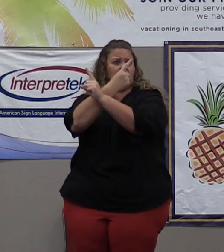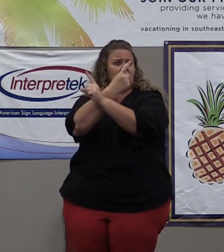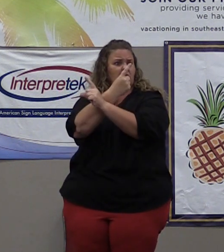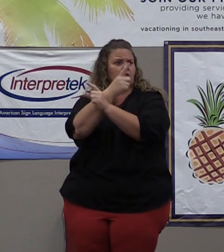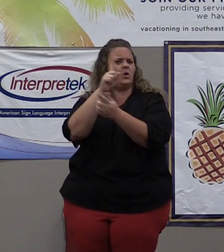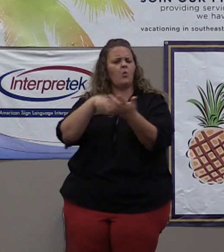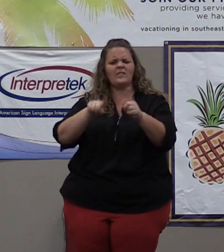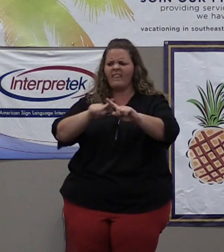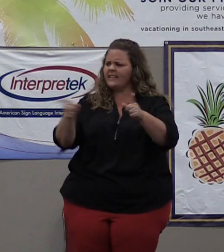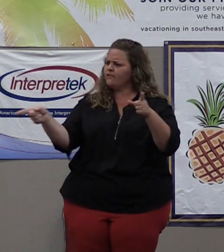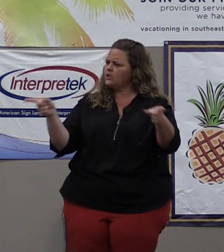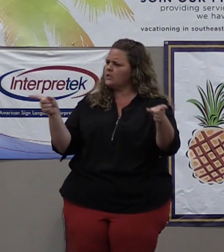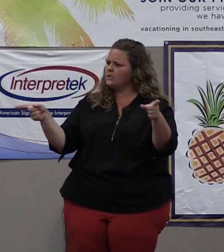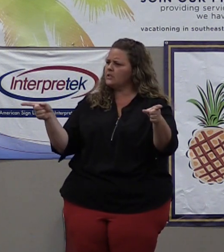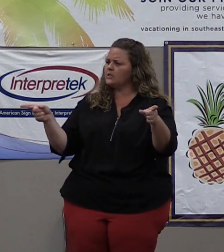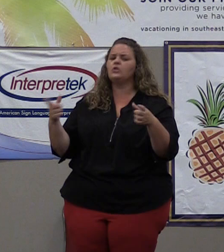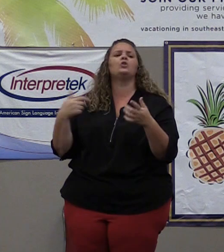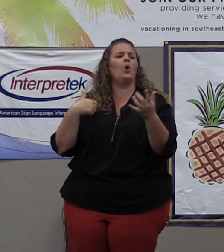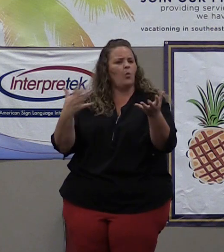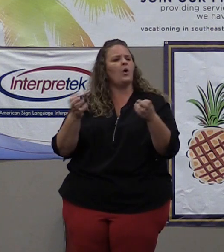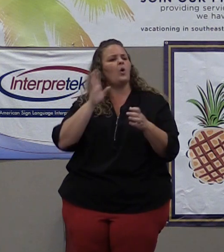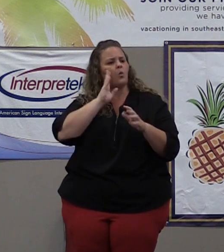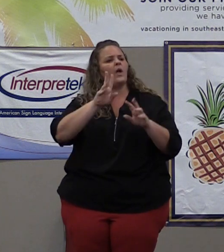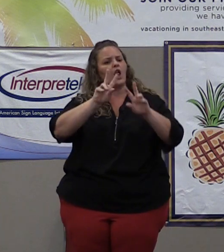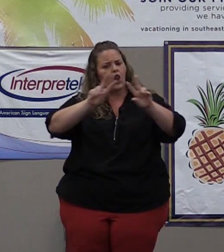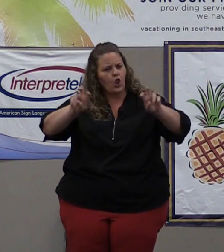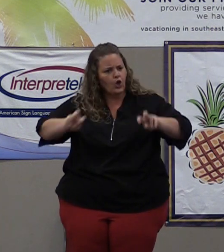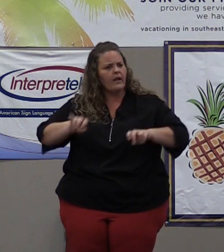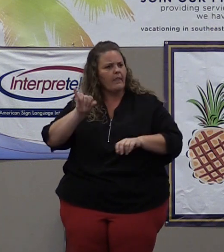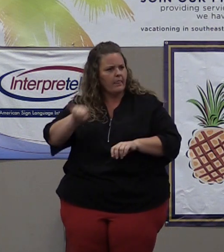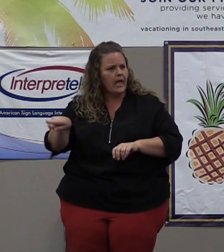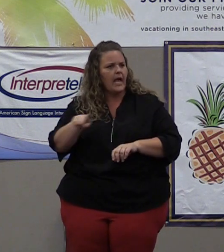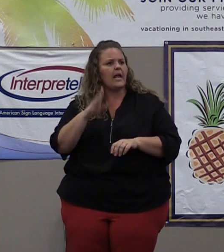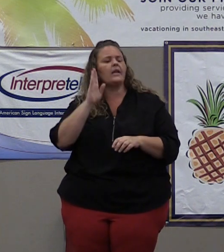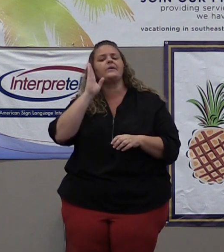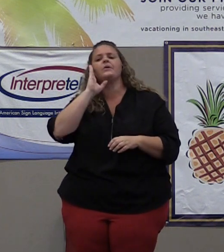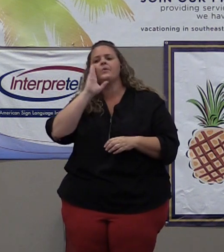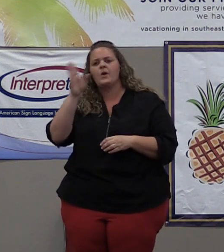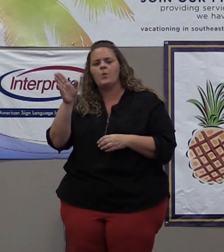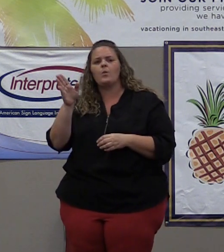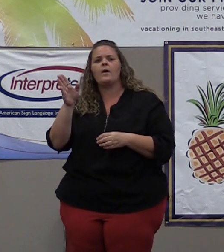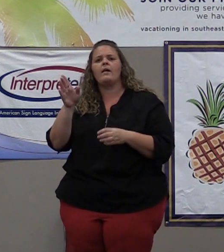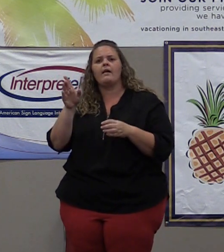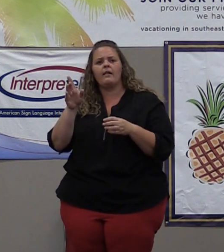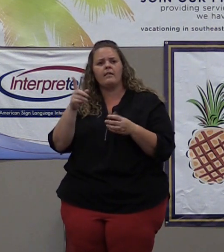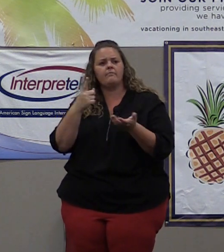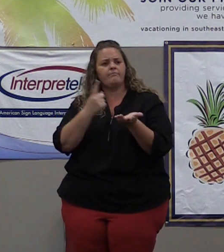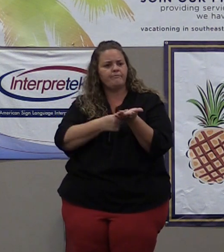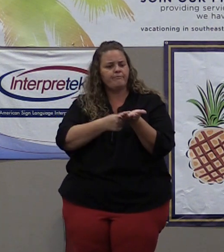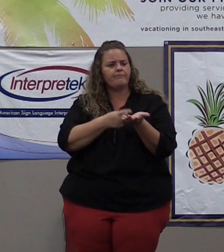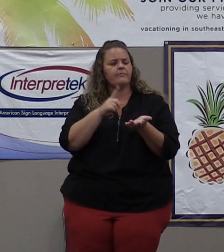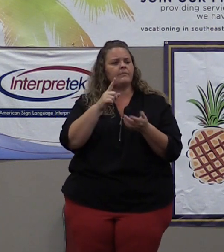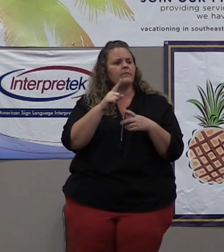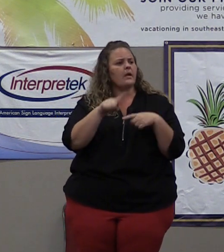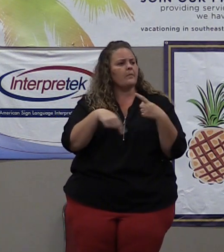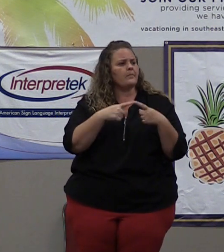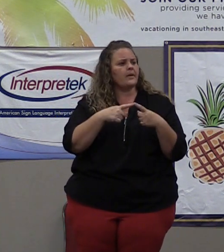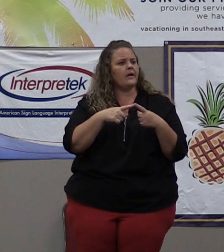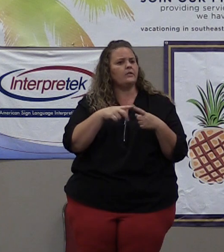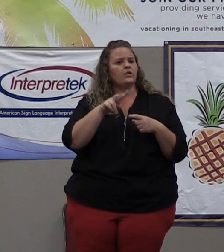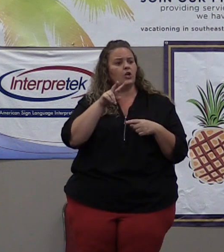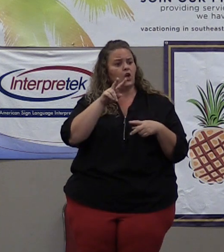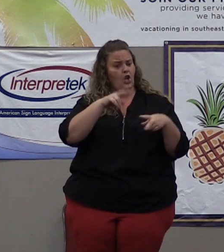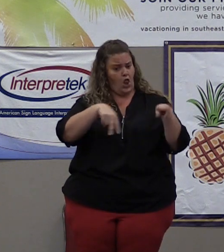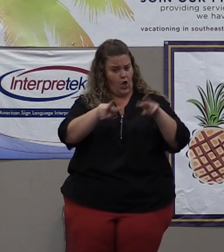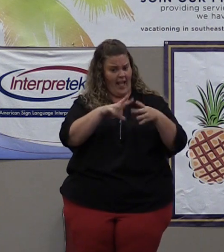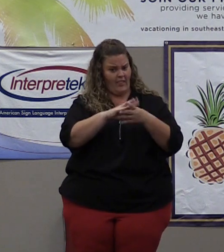the difference? And so we're going to be looking at some of that. We're going to be bringing in things like looking at the stories,